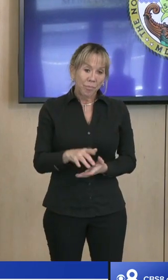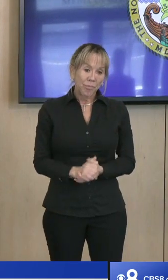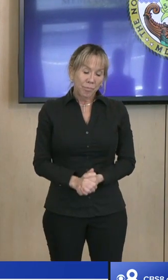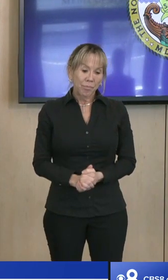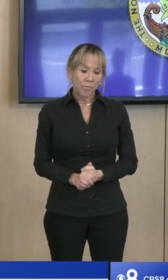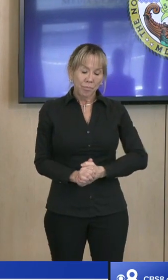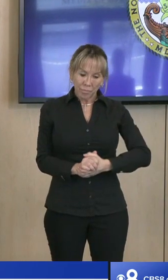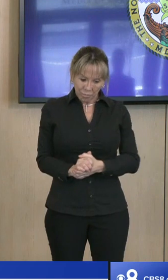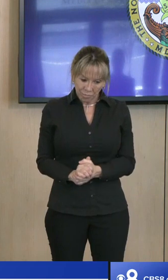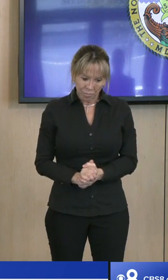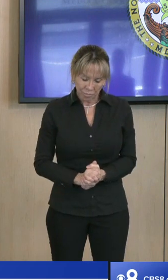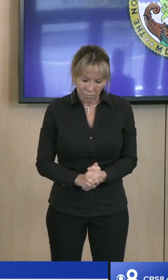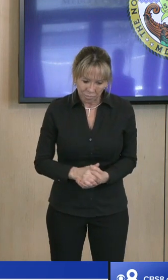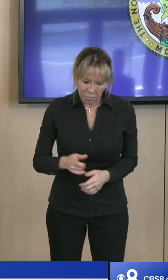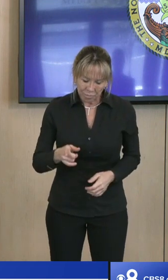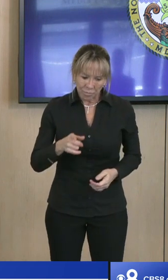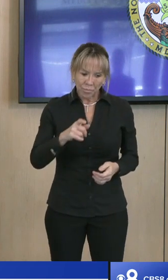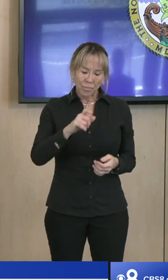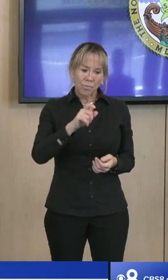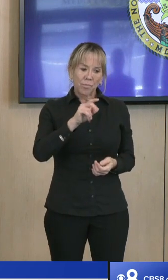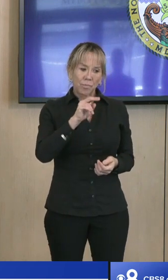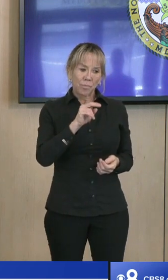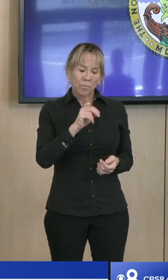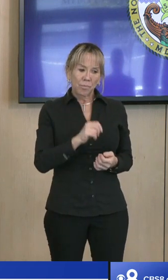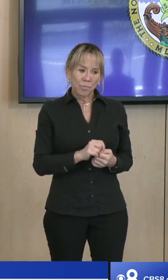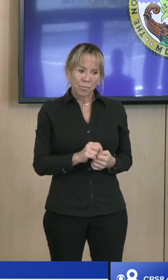NBC7, please state your name and question.